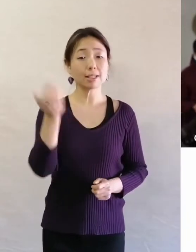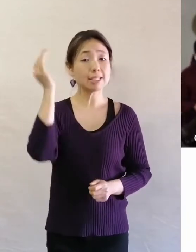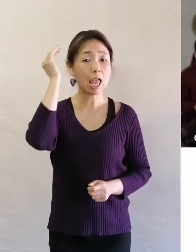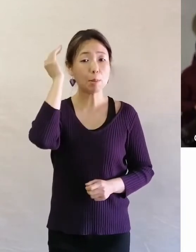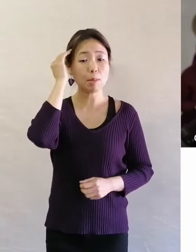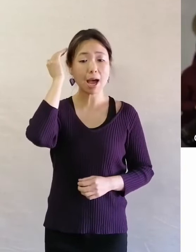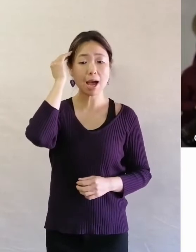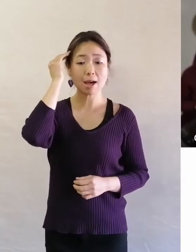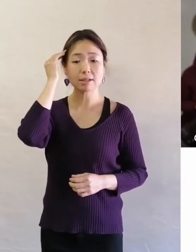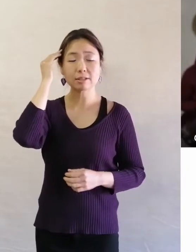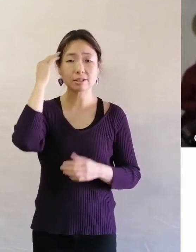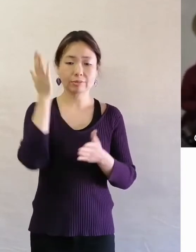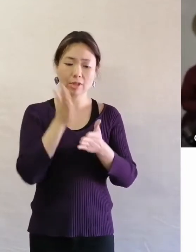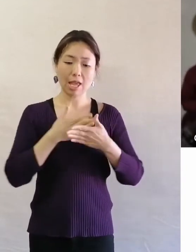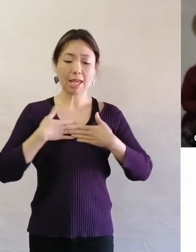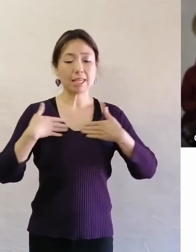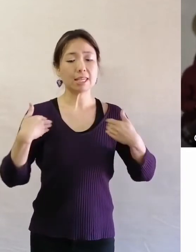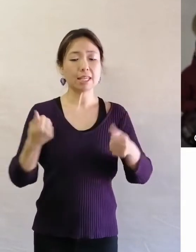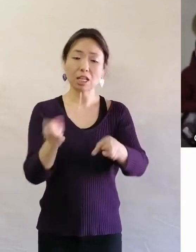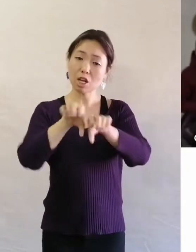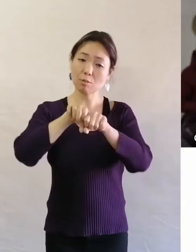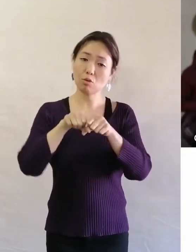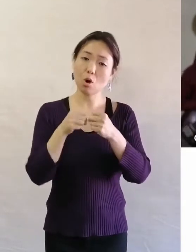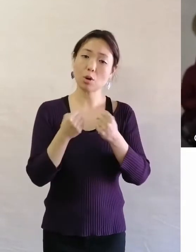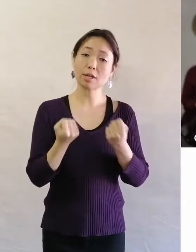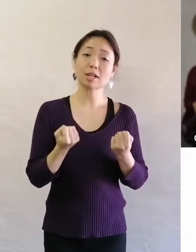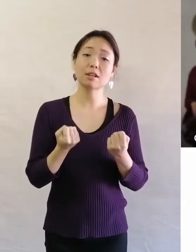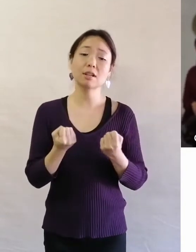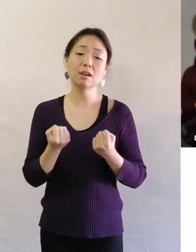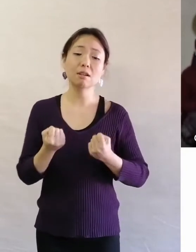changing hearts and minds, healing